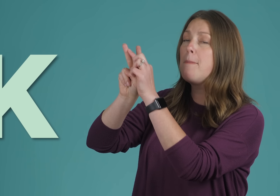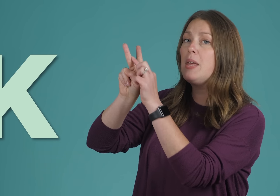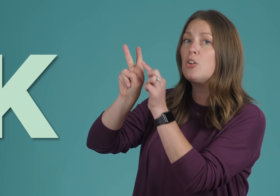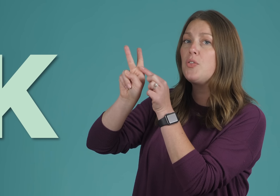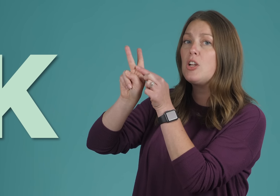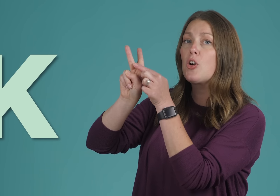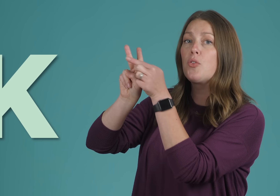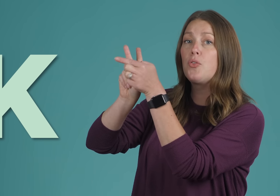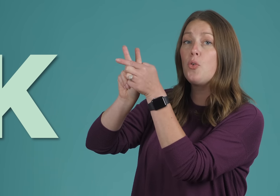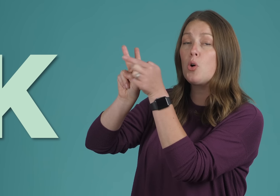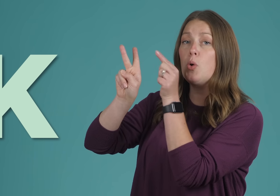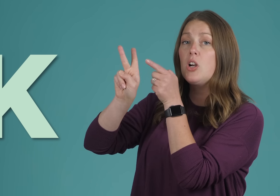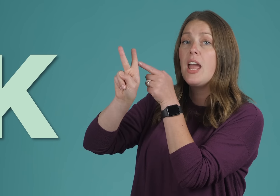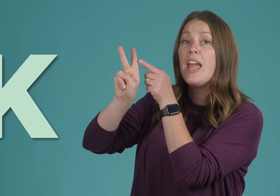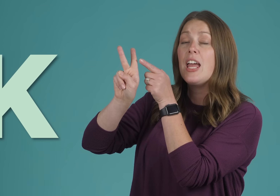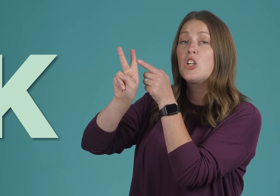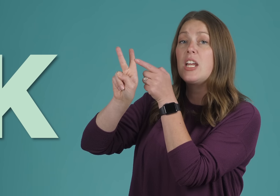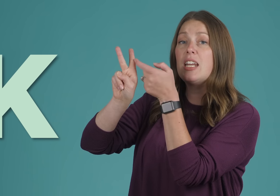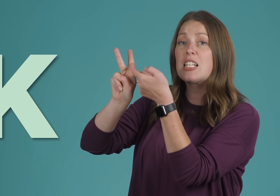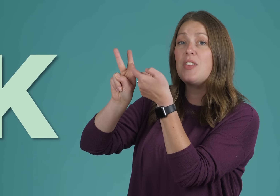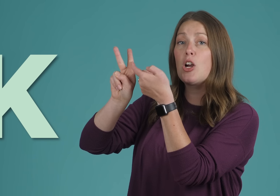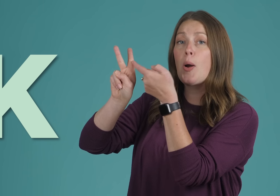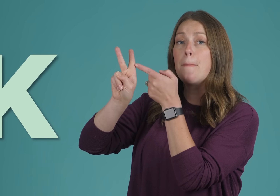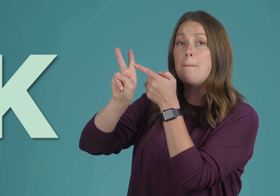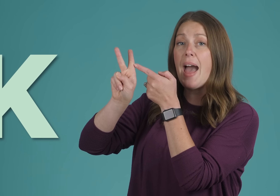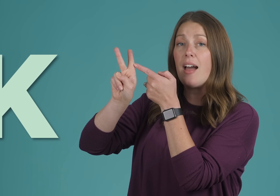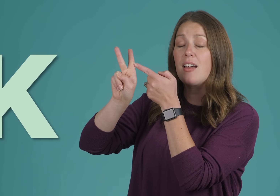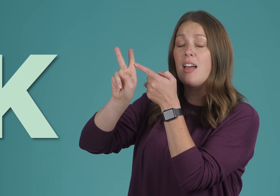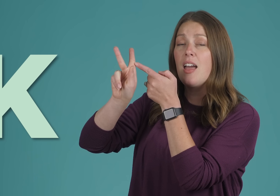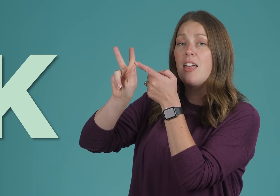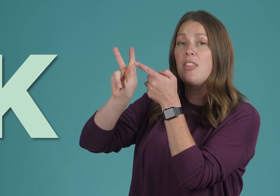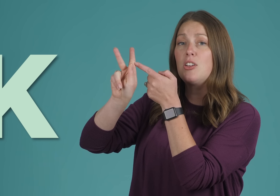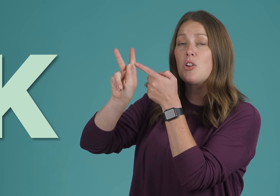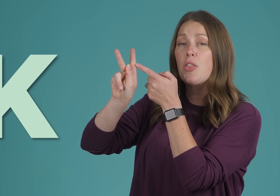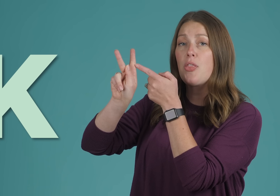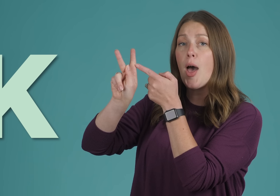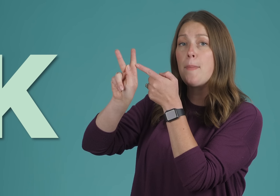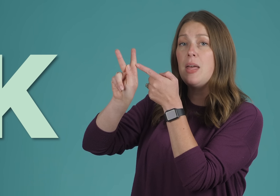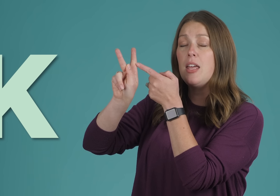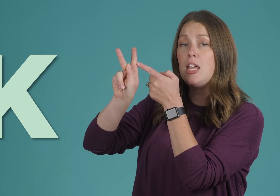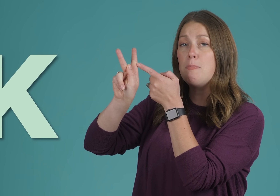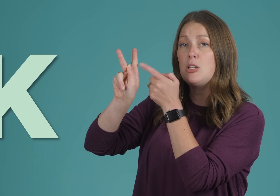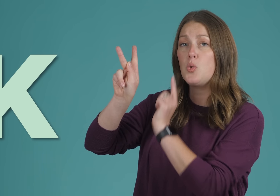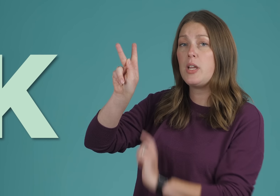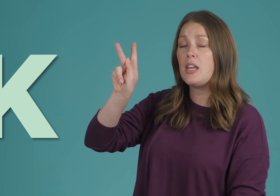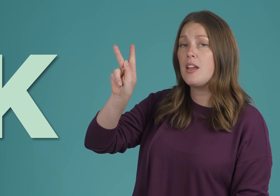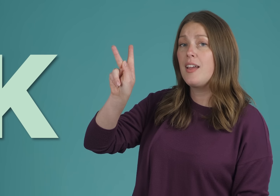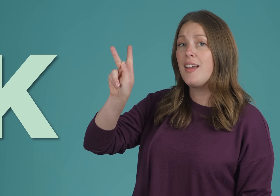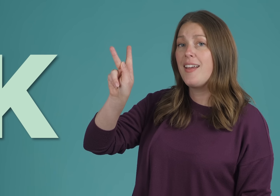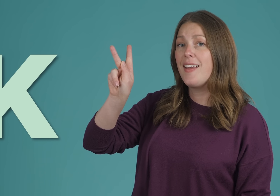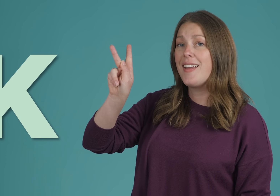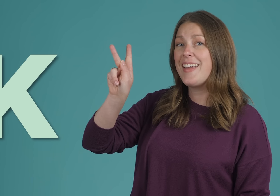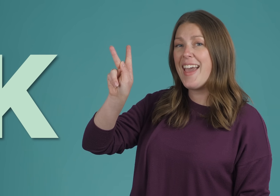middle finger forward and your index finger back, then your thumb in between. K.